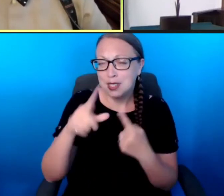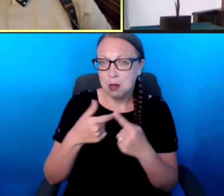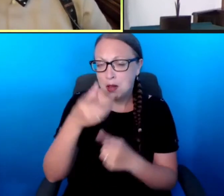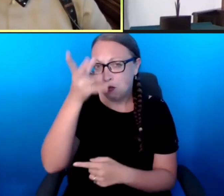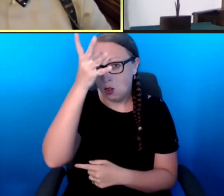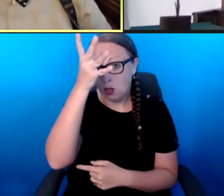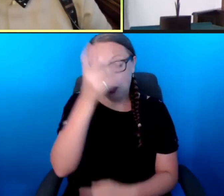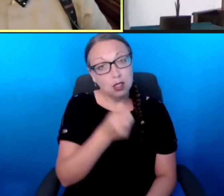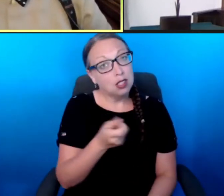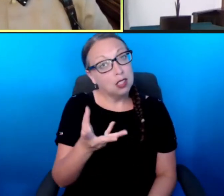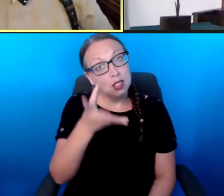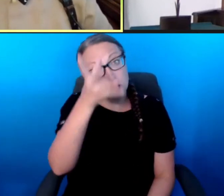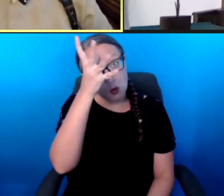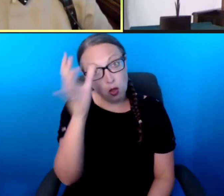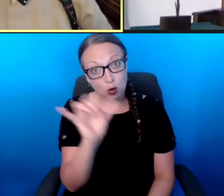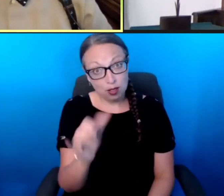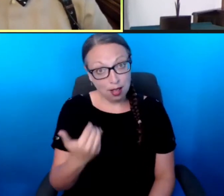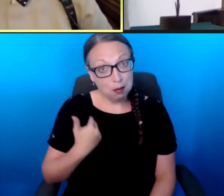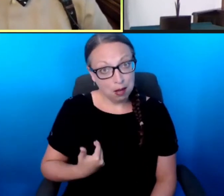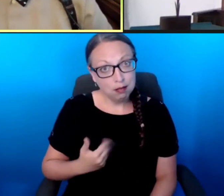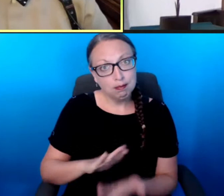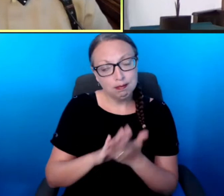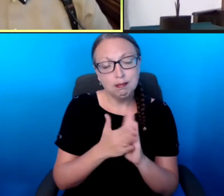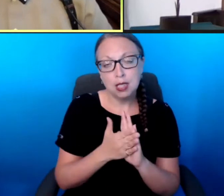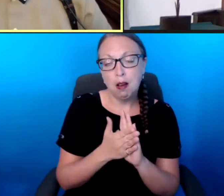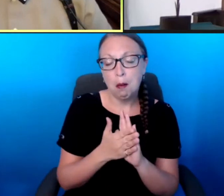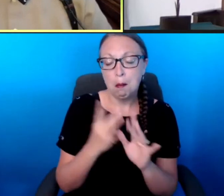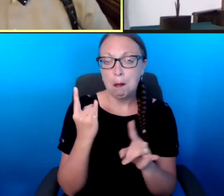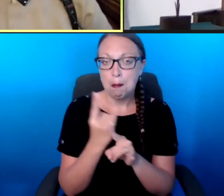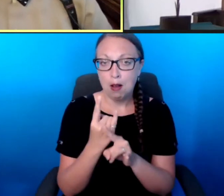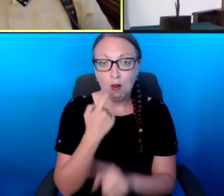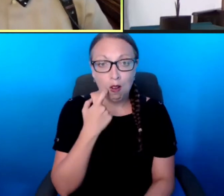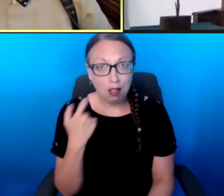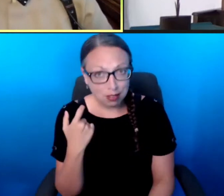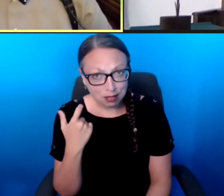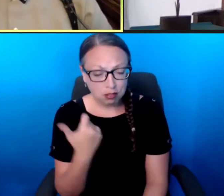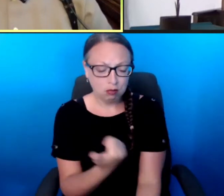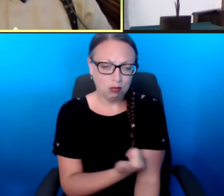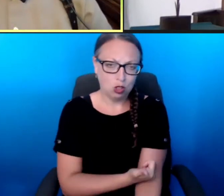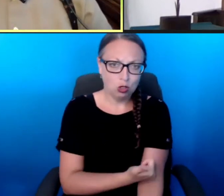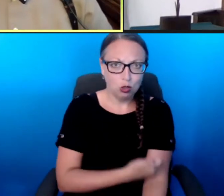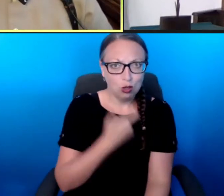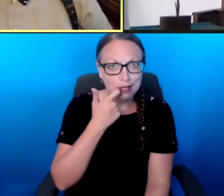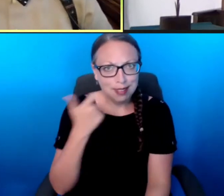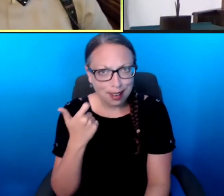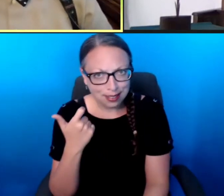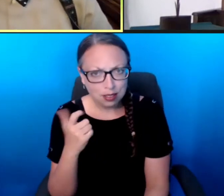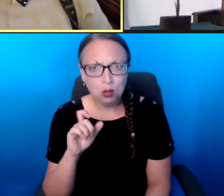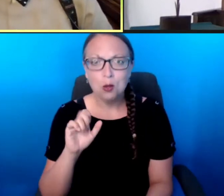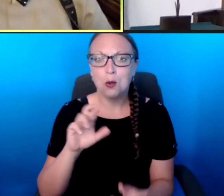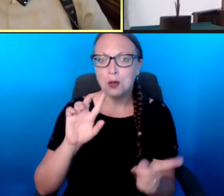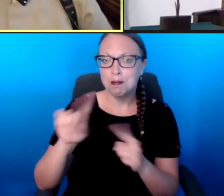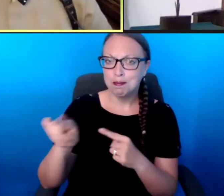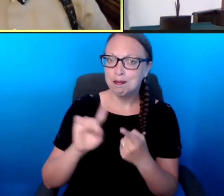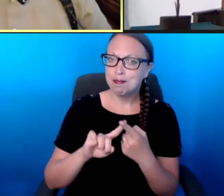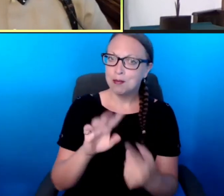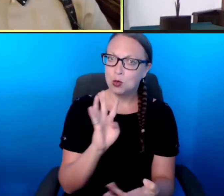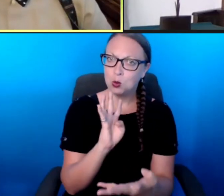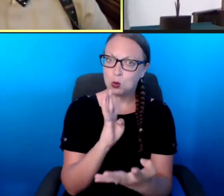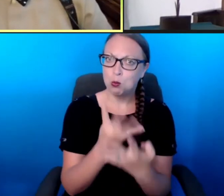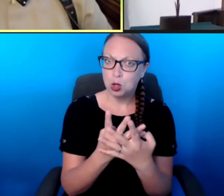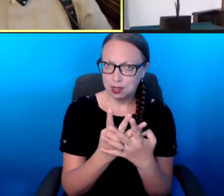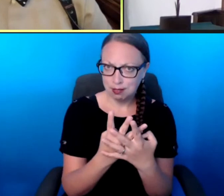mine, become alcoholics or drug abusers or wind up going to jail, or many